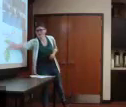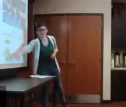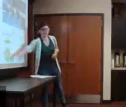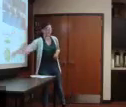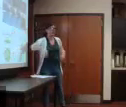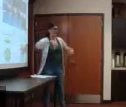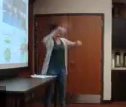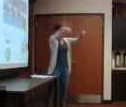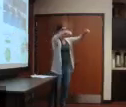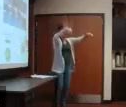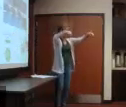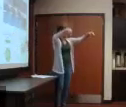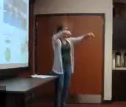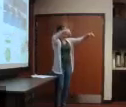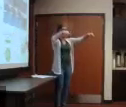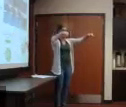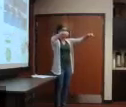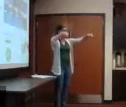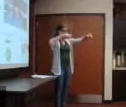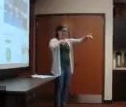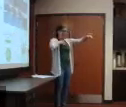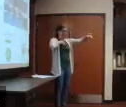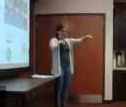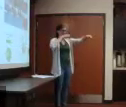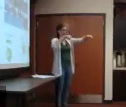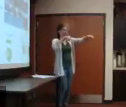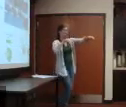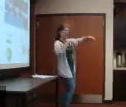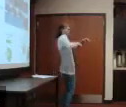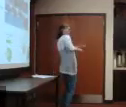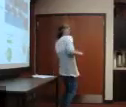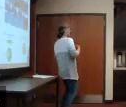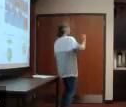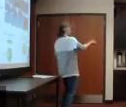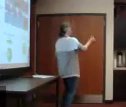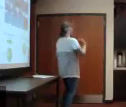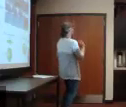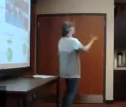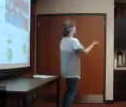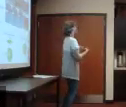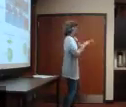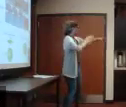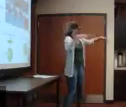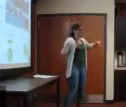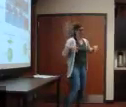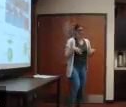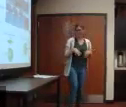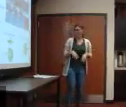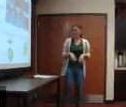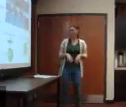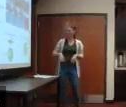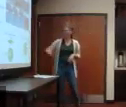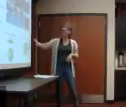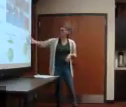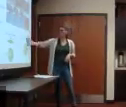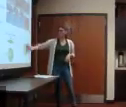be considered spatial modulation. Either both entities out here and I'm in here, or I'm one of them and I'm sort of interacting inside